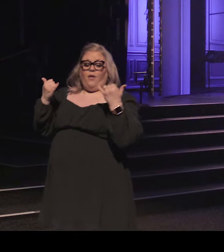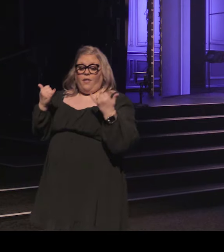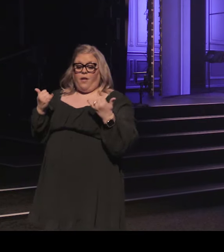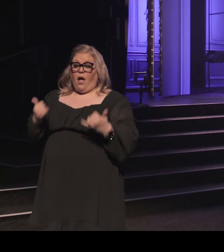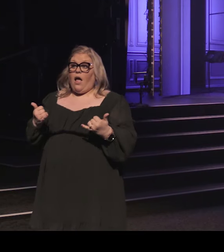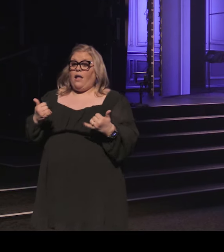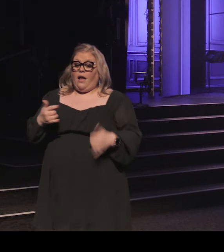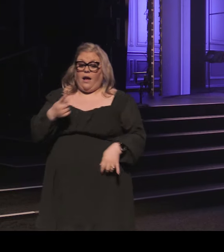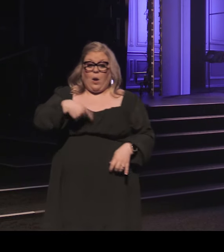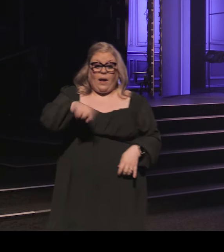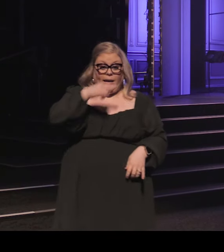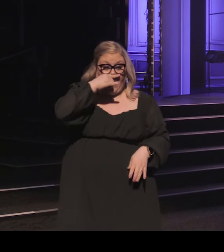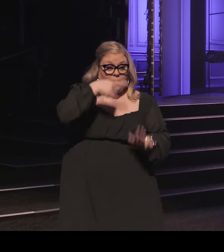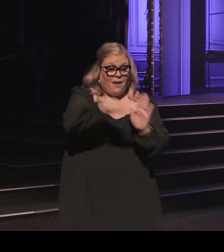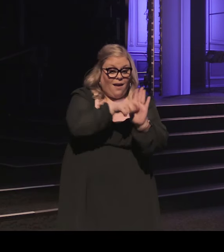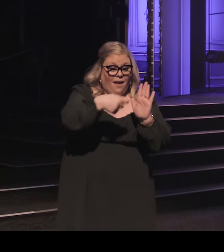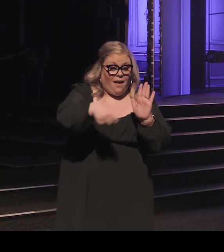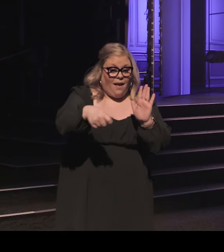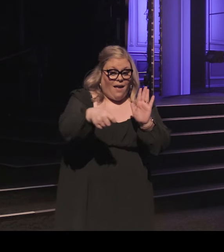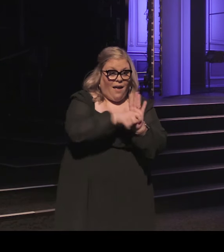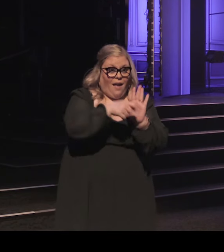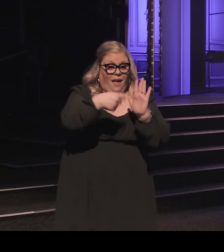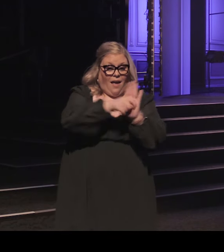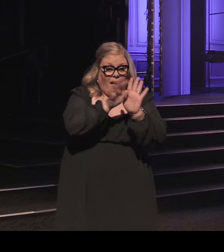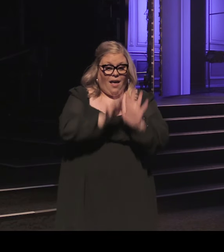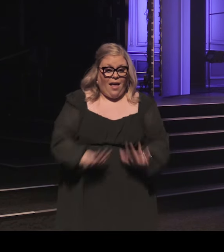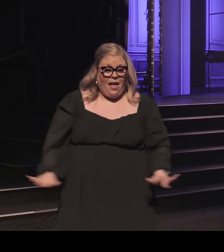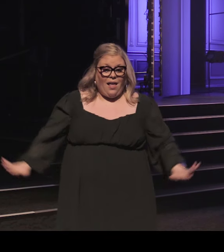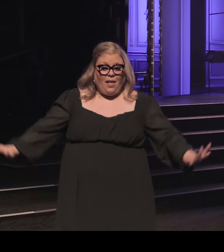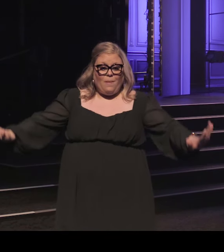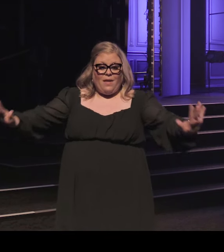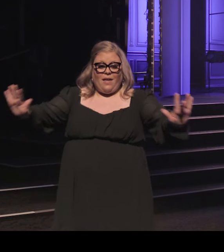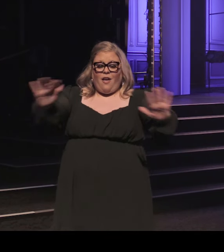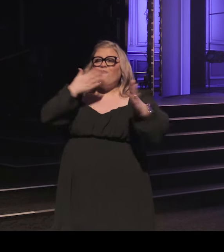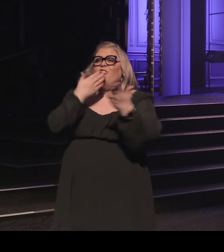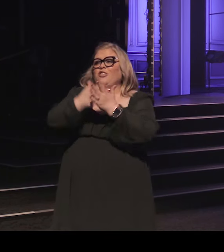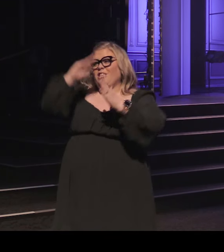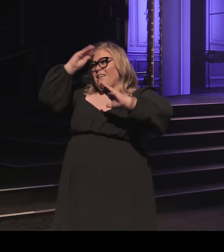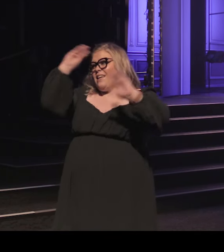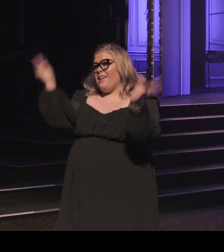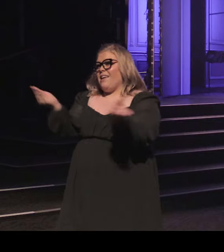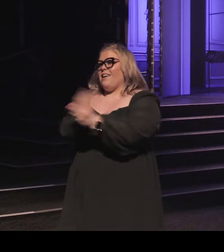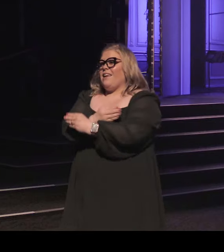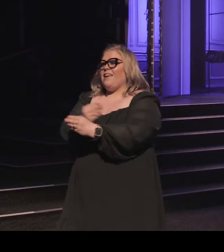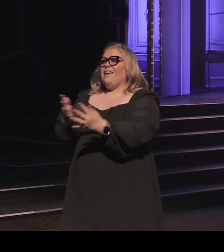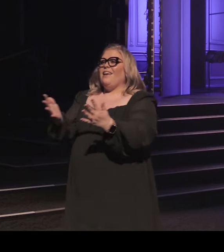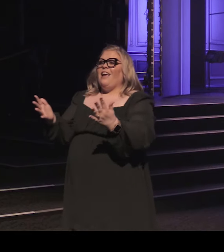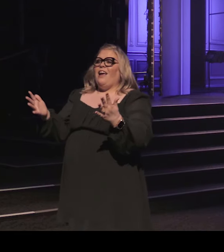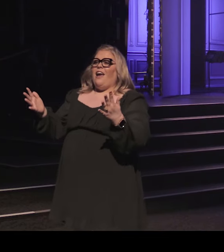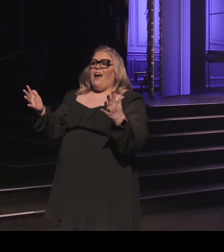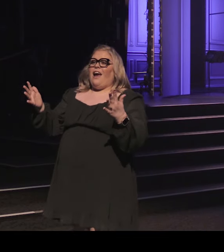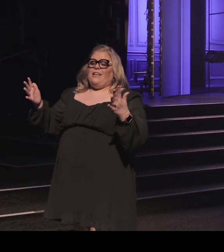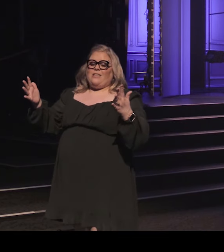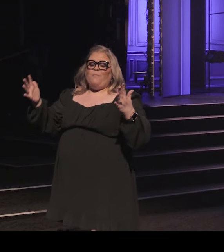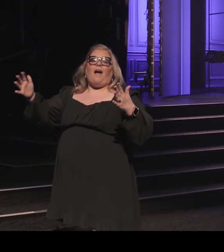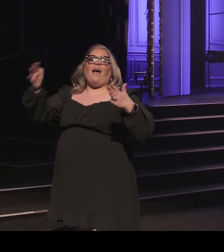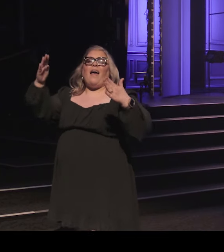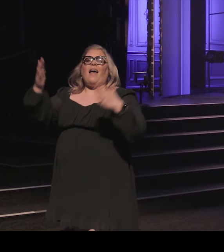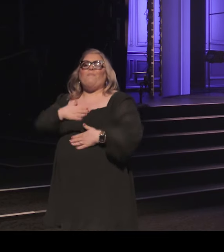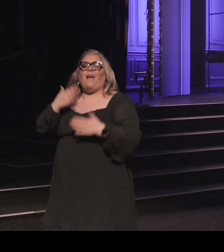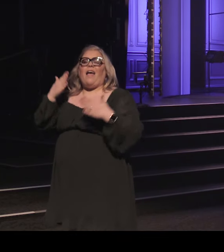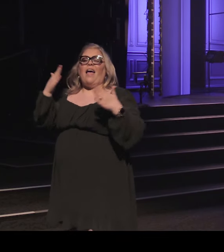with those kids jingle belling and everyone telling you be of good cheer. It's the